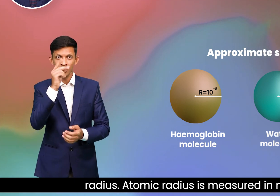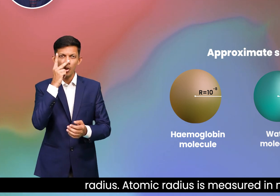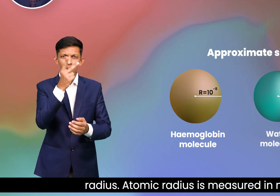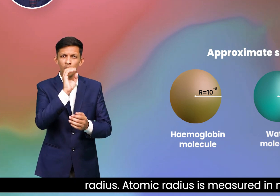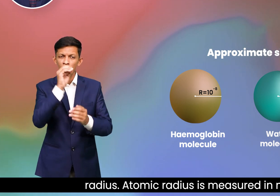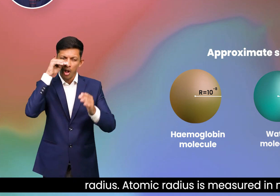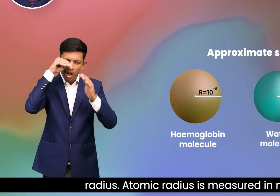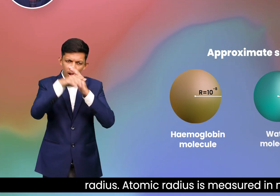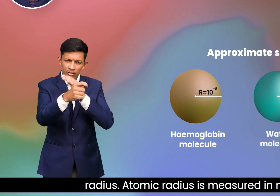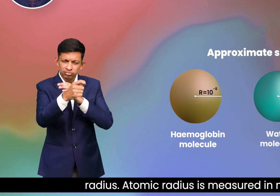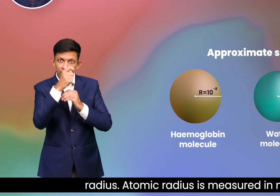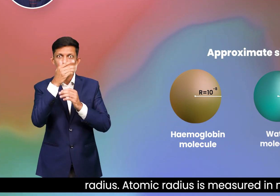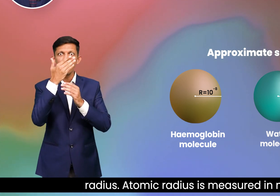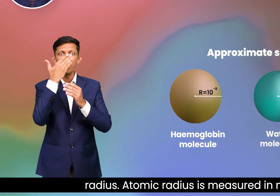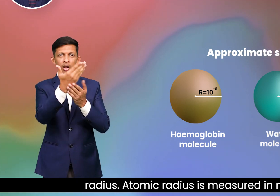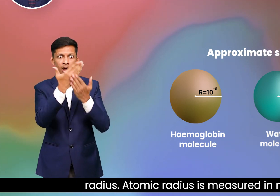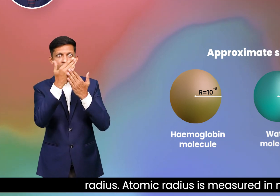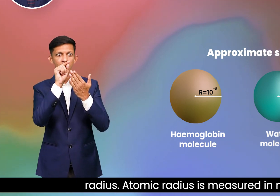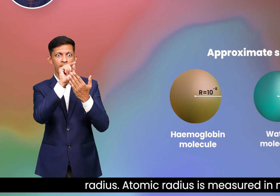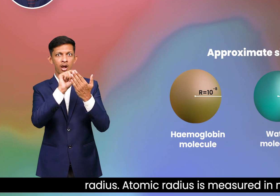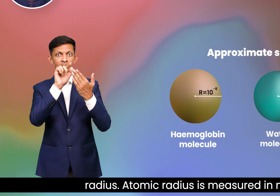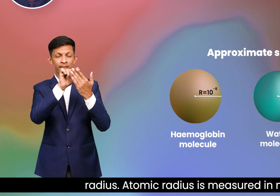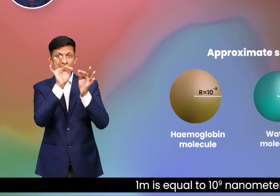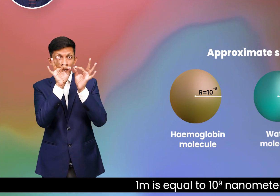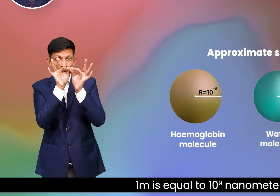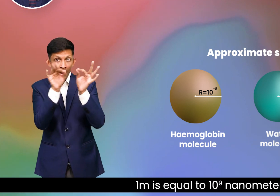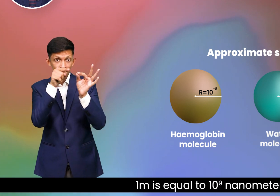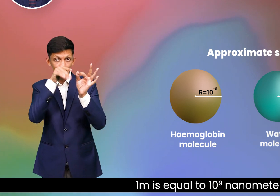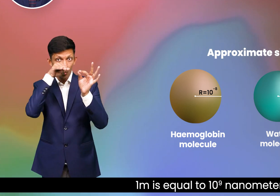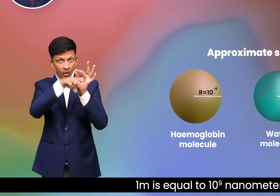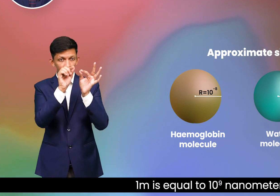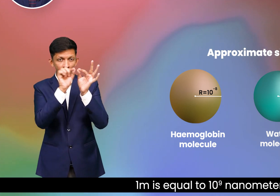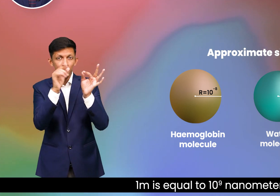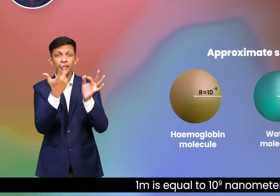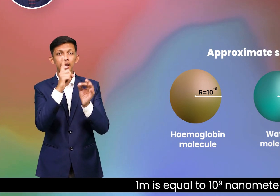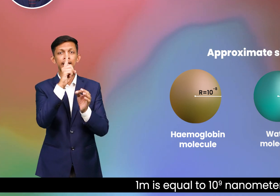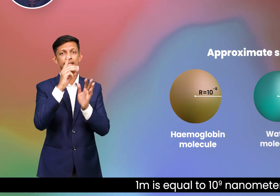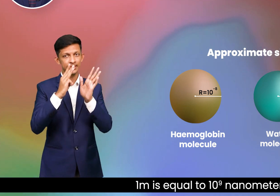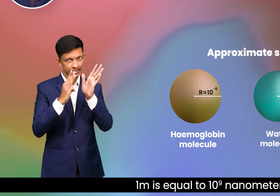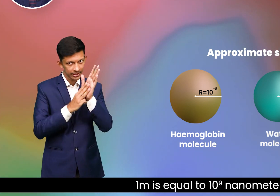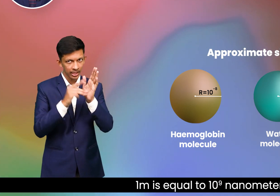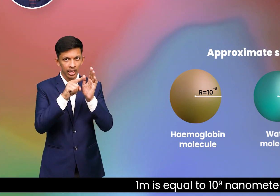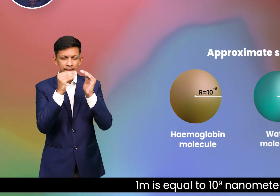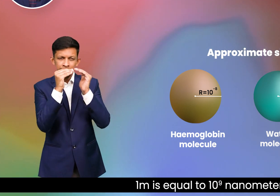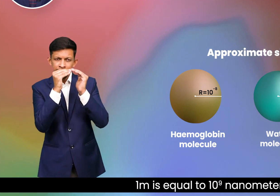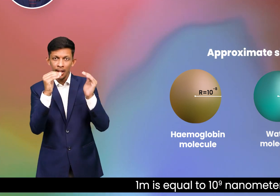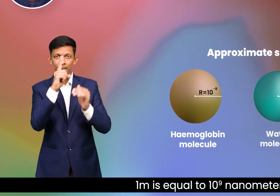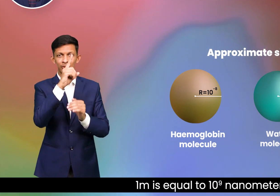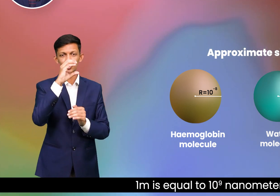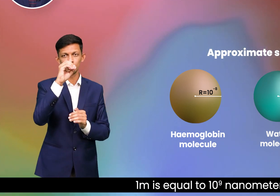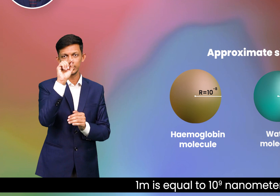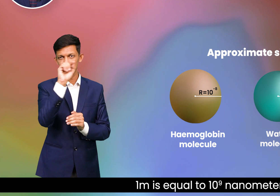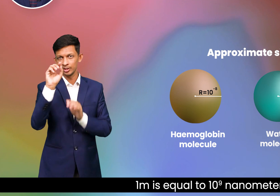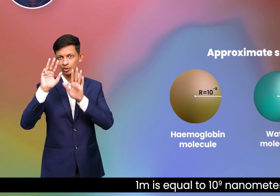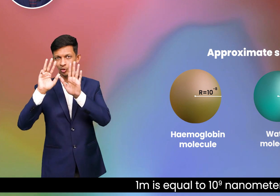Atomic radius is measured in nanometers. 1 nanometer is equal to 10 to the power of